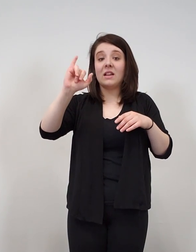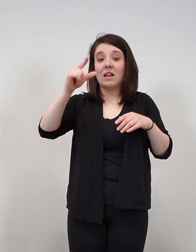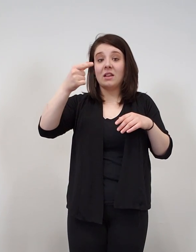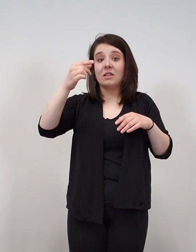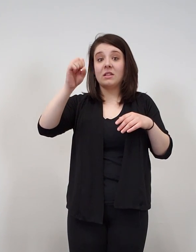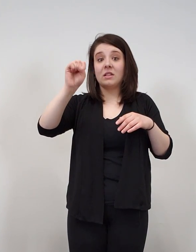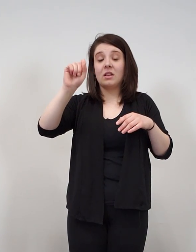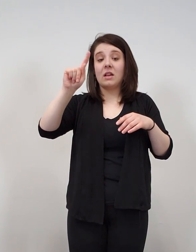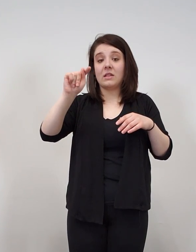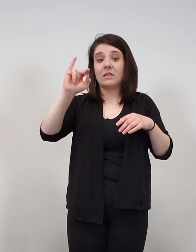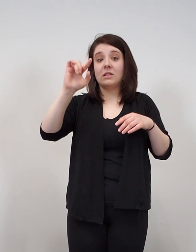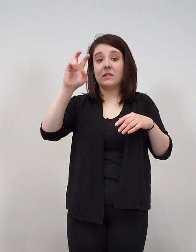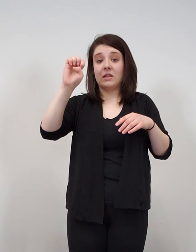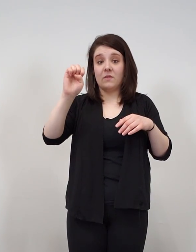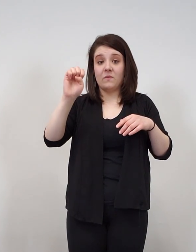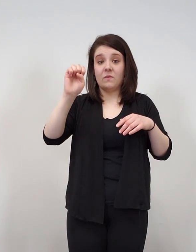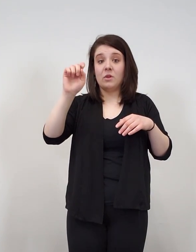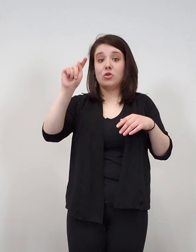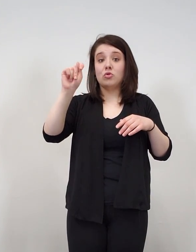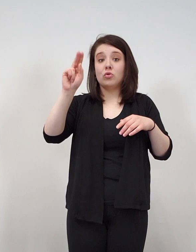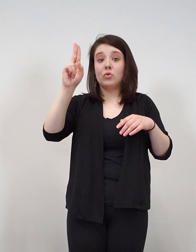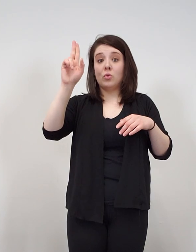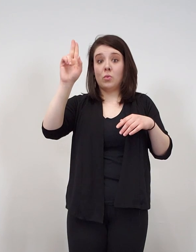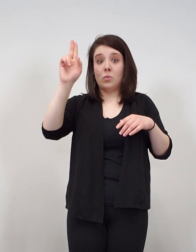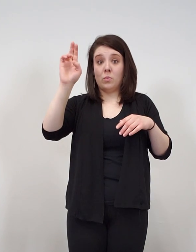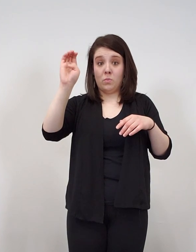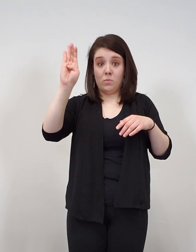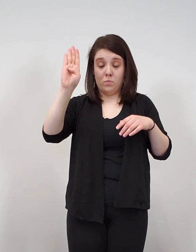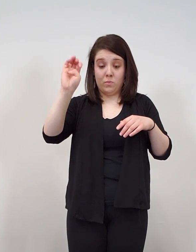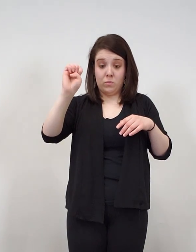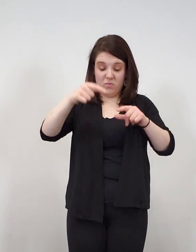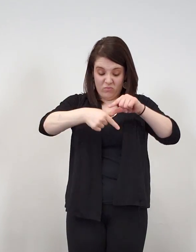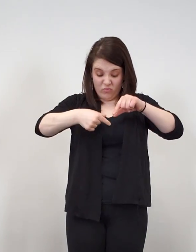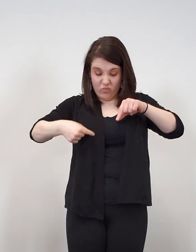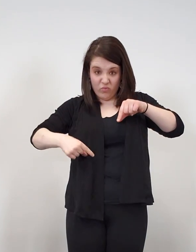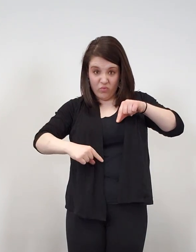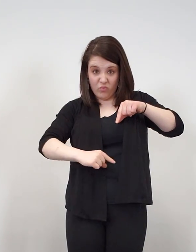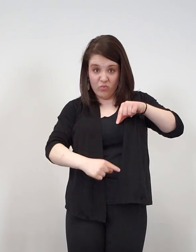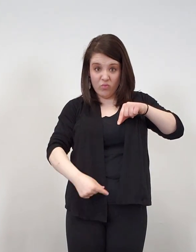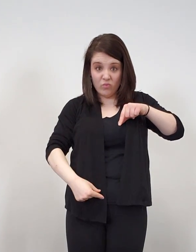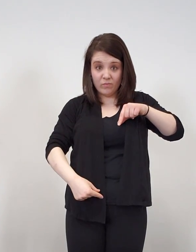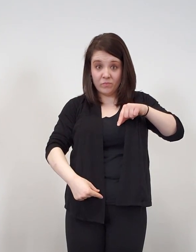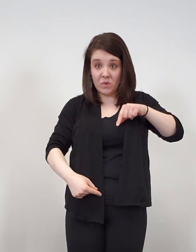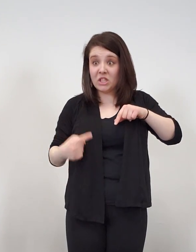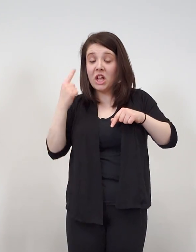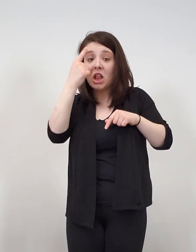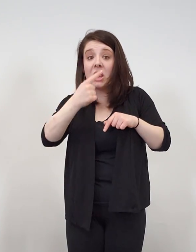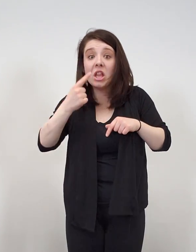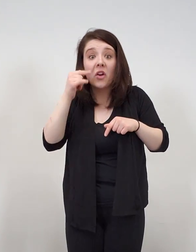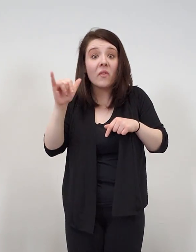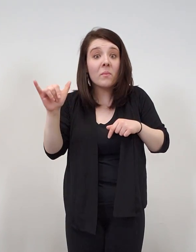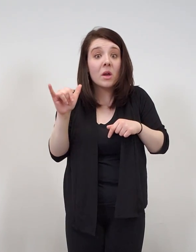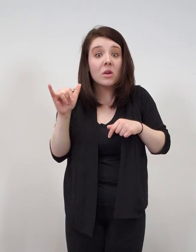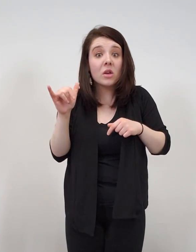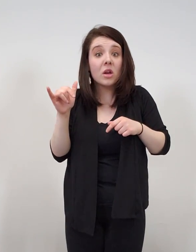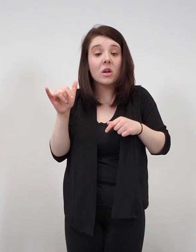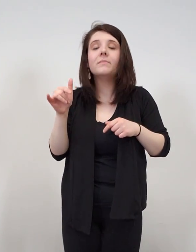You know it does. We did this, we drew this body when we were talking about epithelial tissue. Remember that?